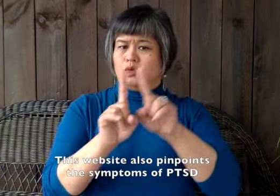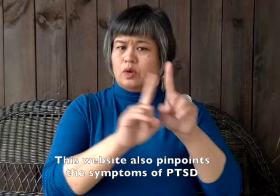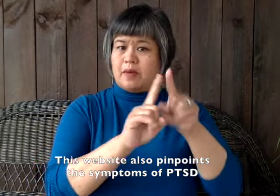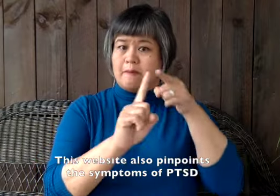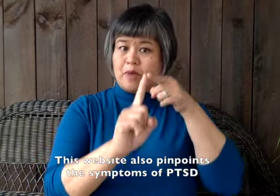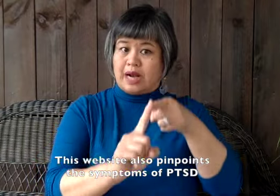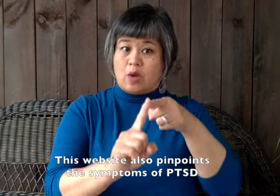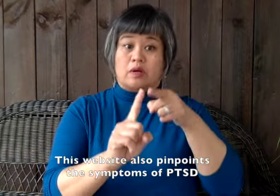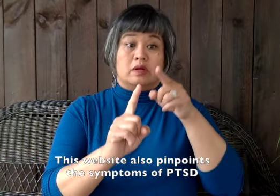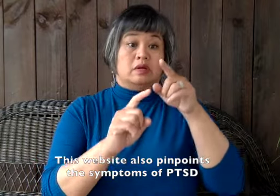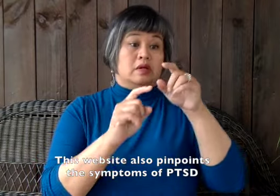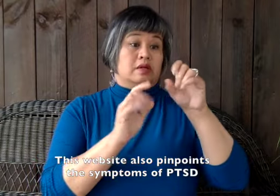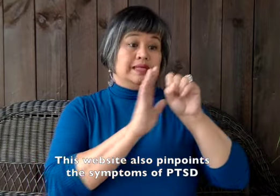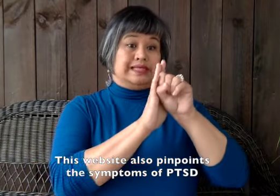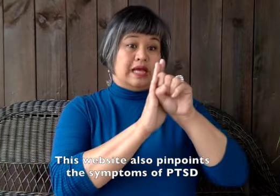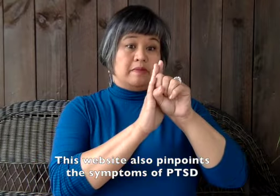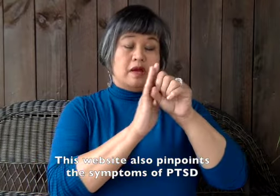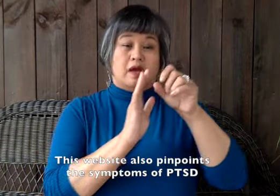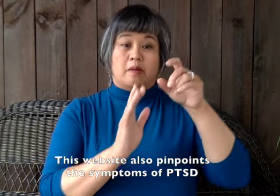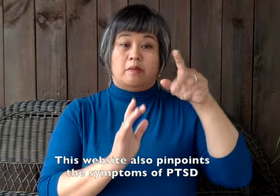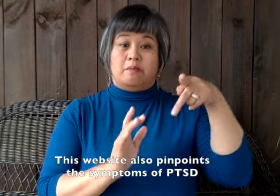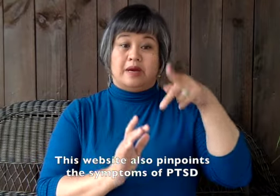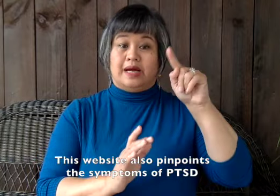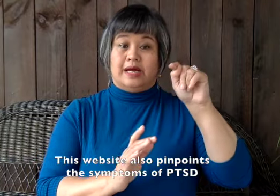This website also pinpoints the symptoms of PTSD.